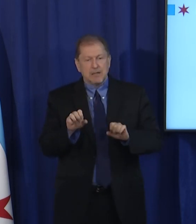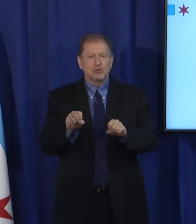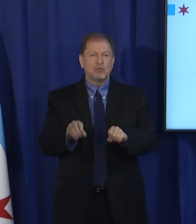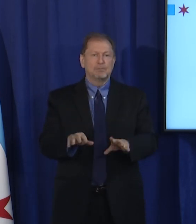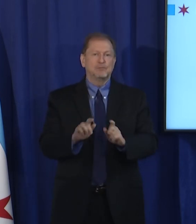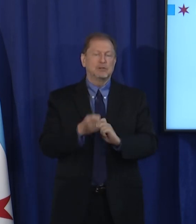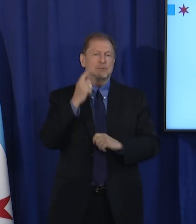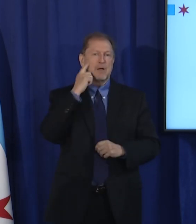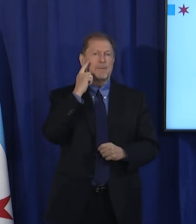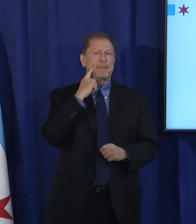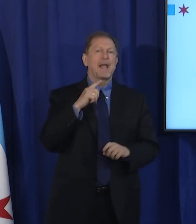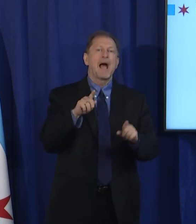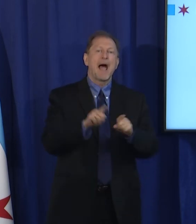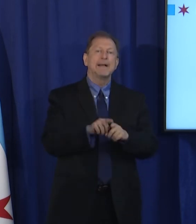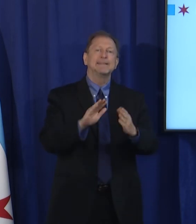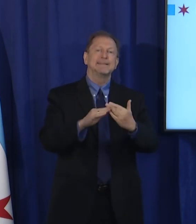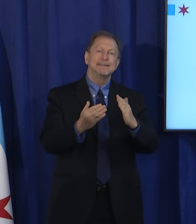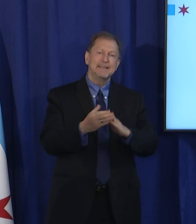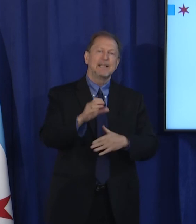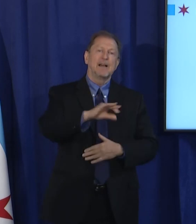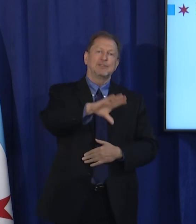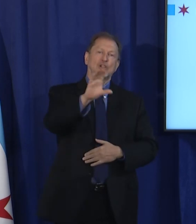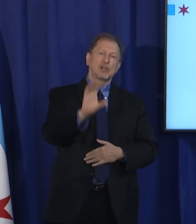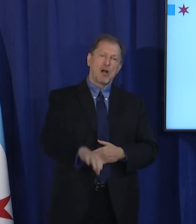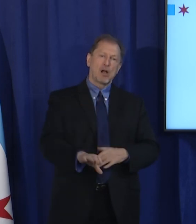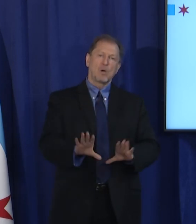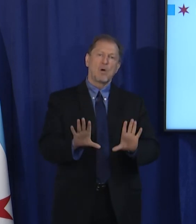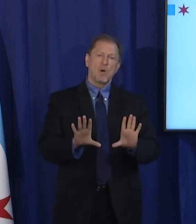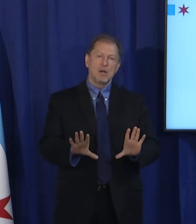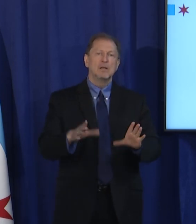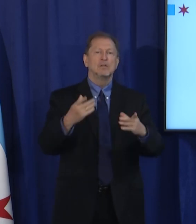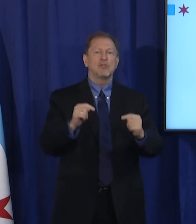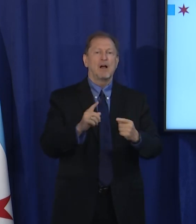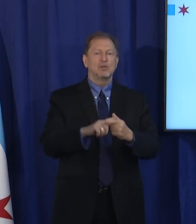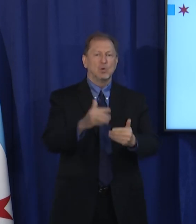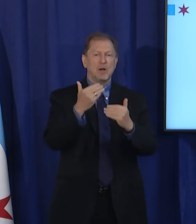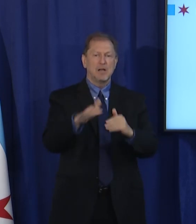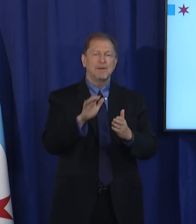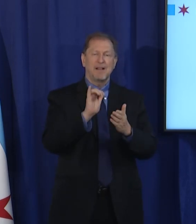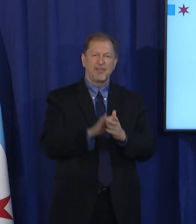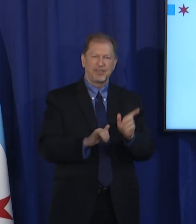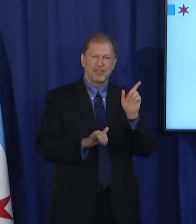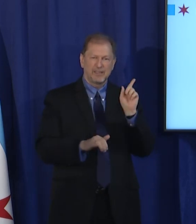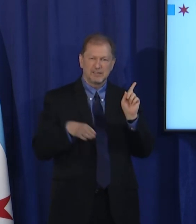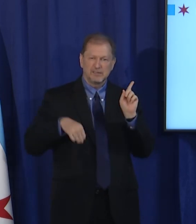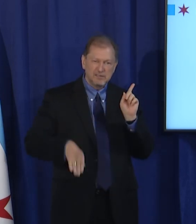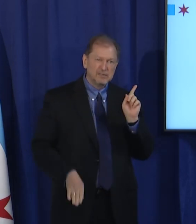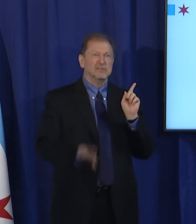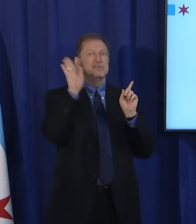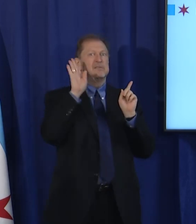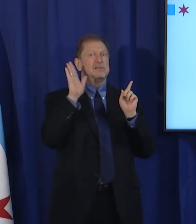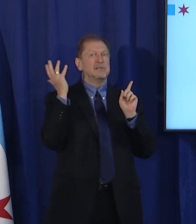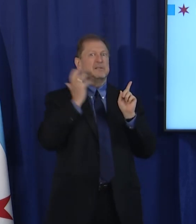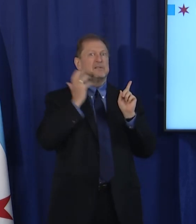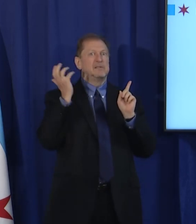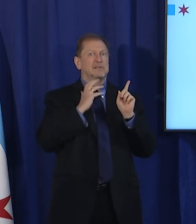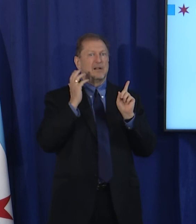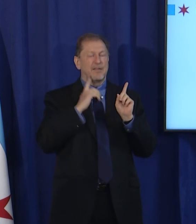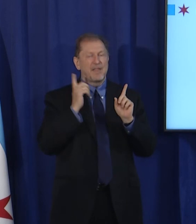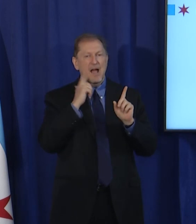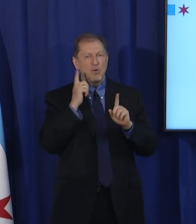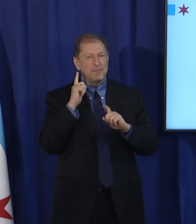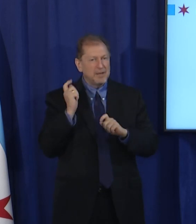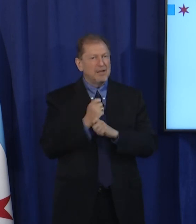can do as a city to limit this risk here is a win for you,